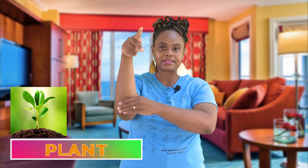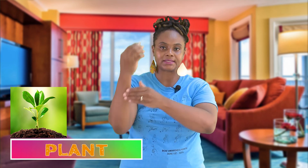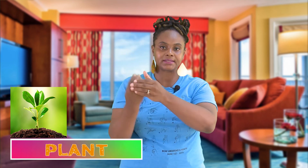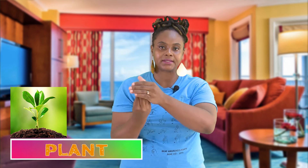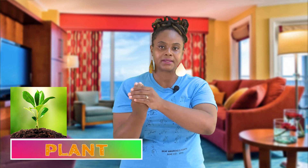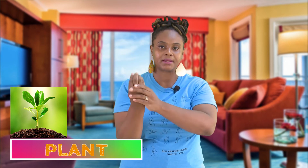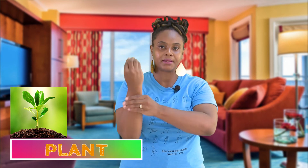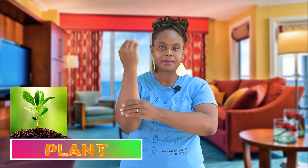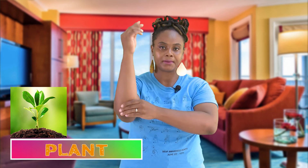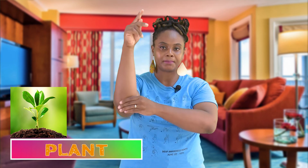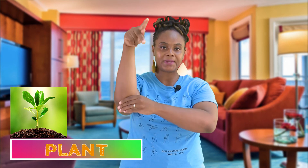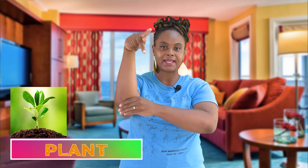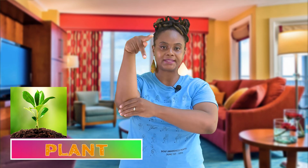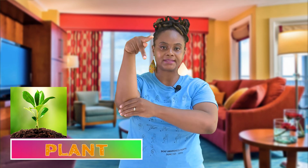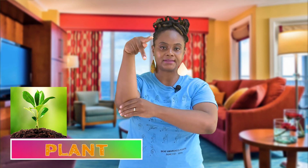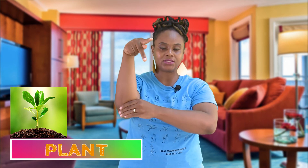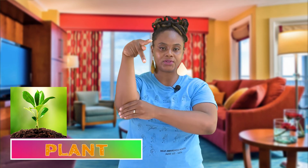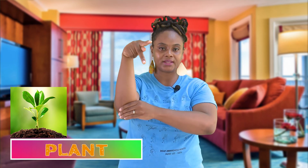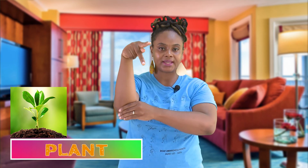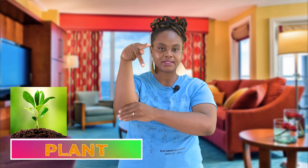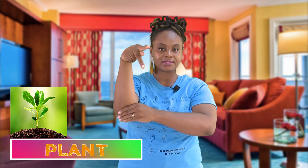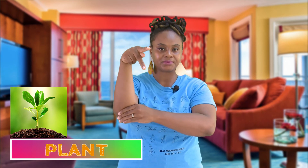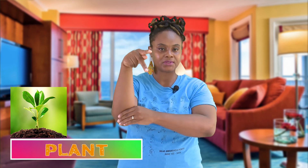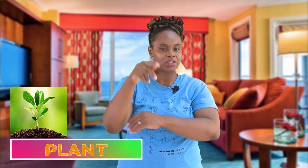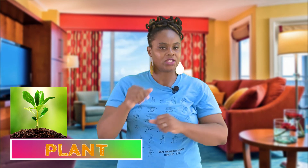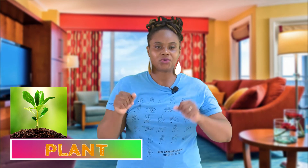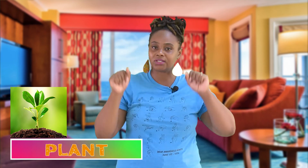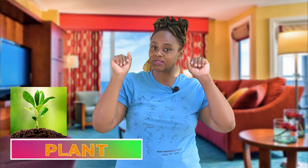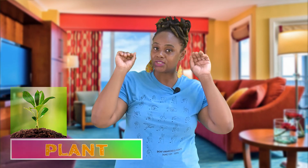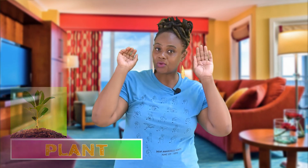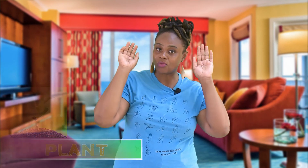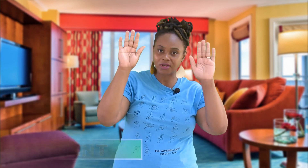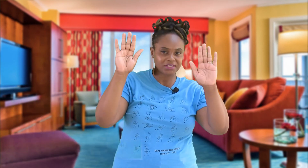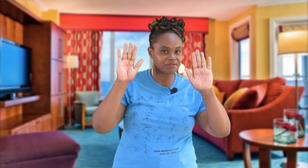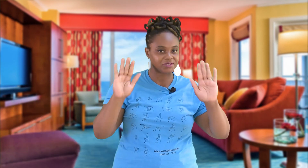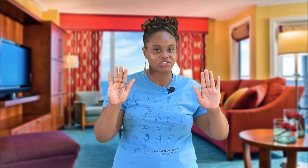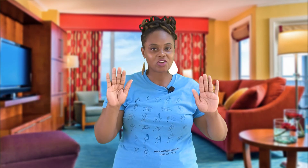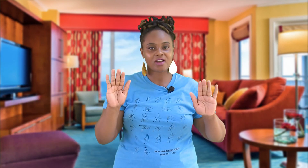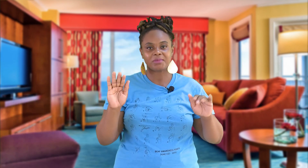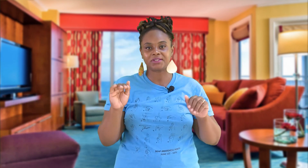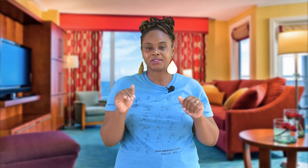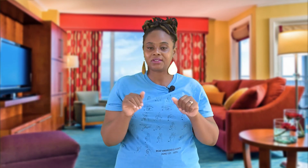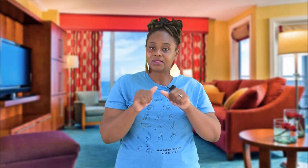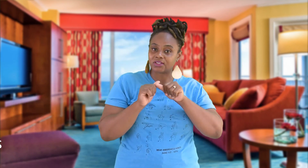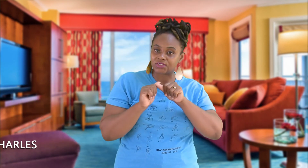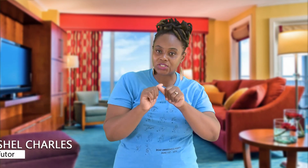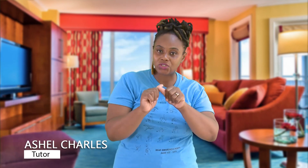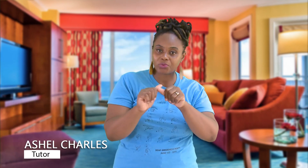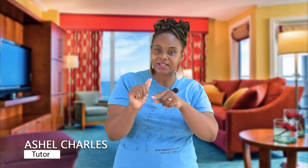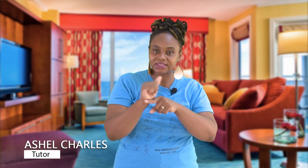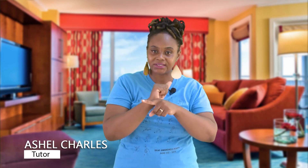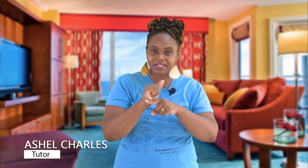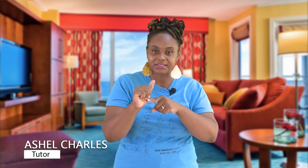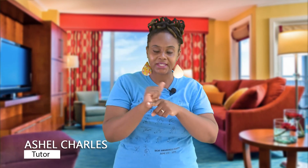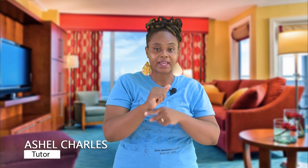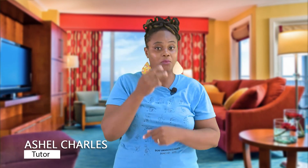Plant. Plant. Did you get that? You did such a wonderful job. Continue practicing and